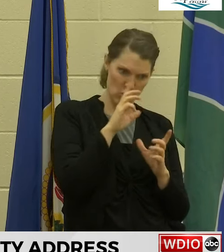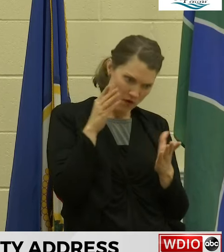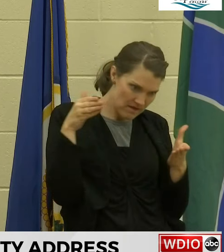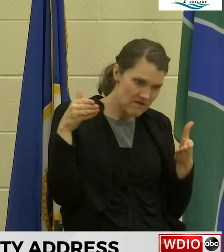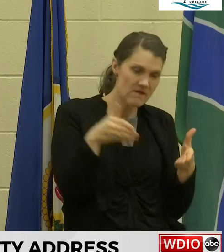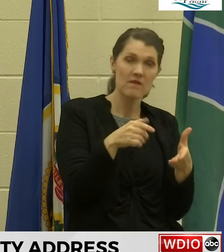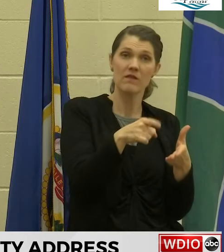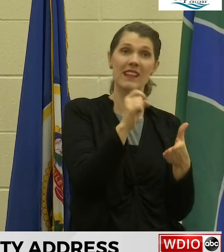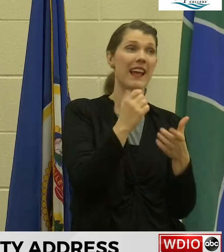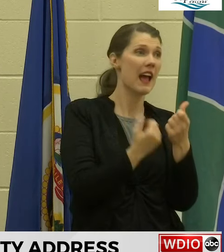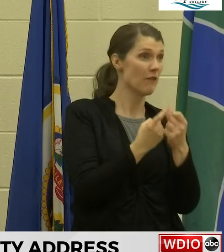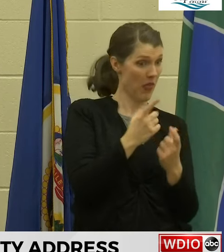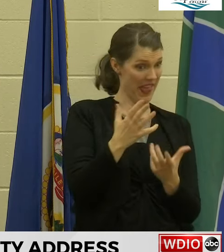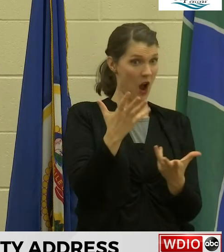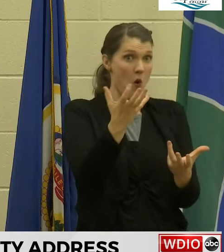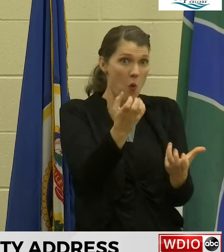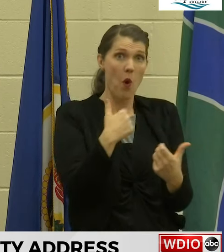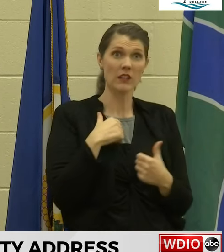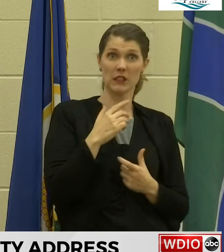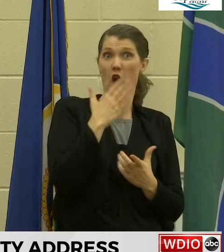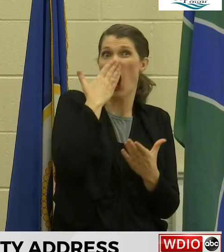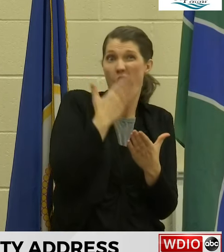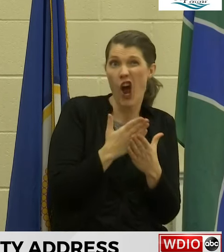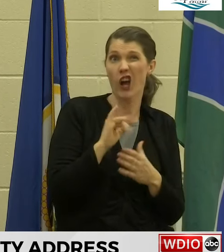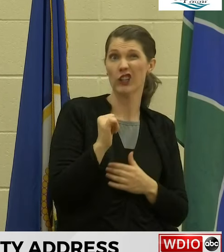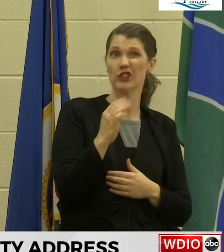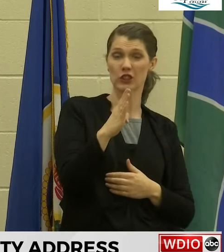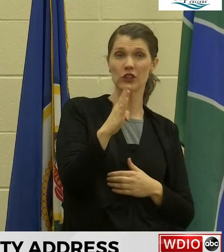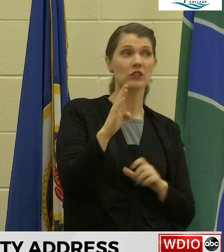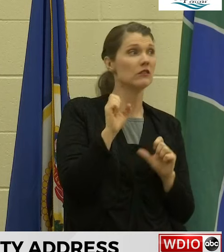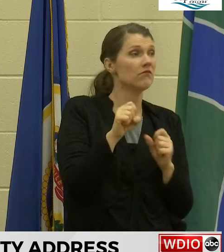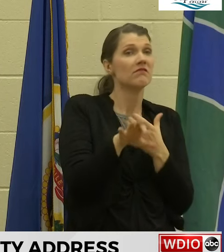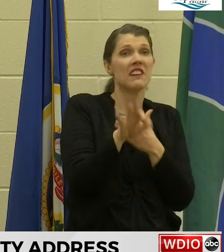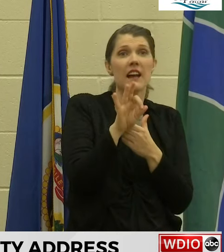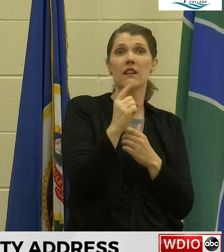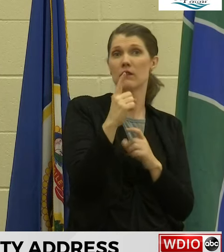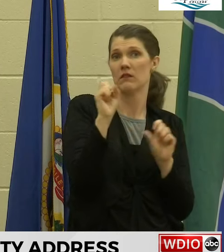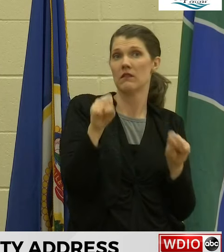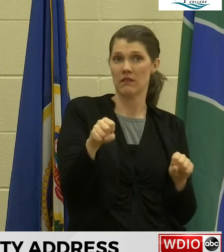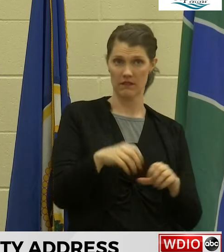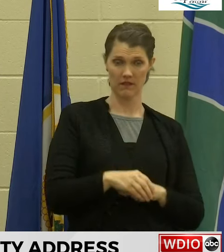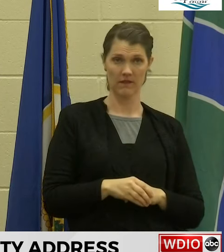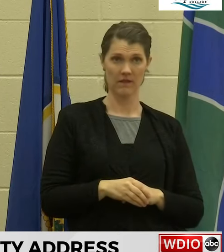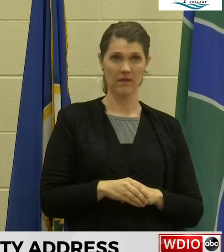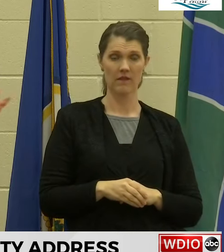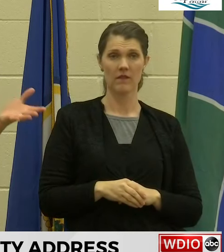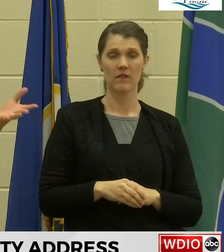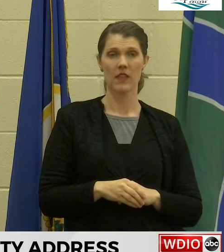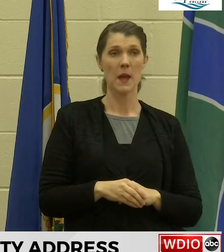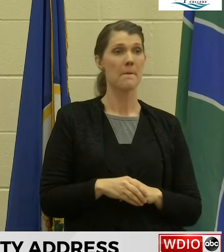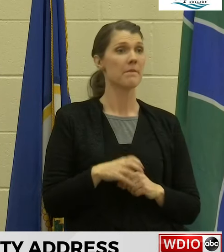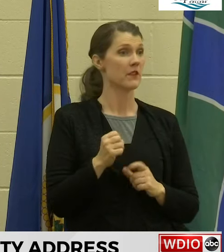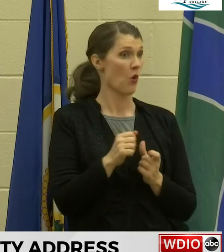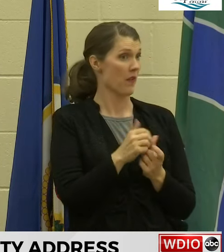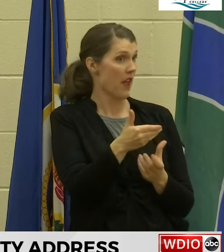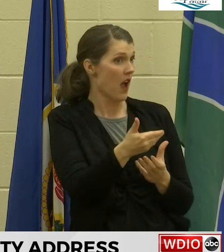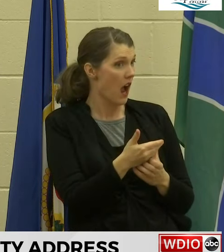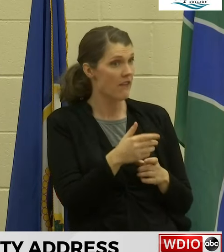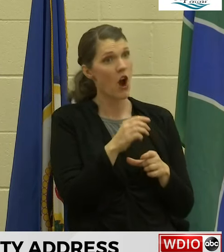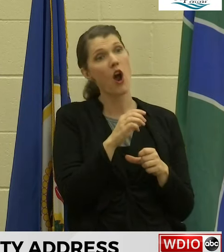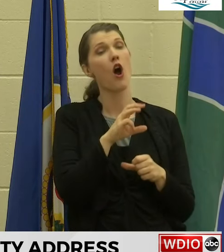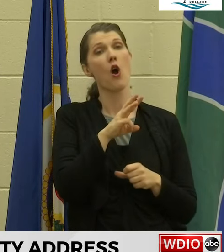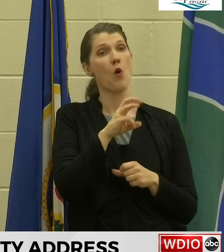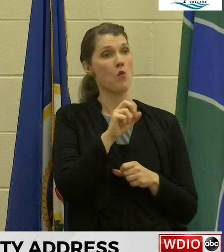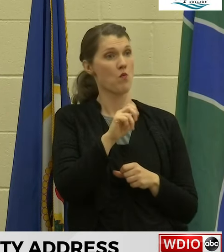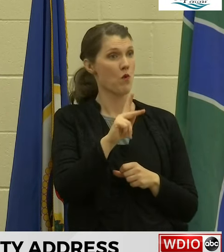efforts to make sure everyone who wants a decent job can find one. So with the hiring of Workforce